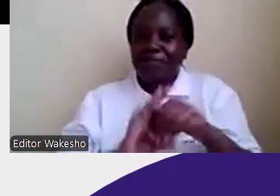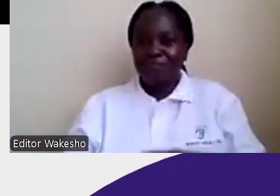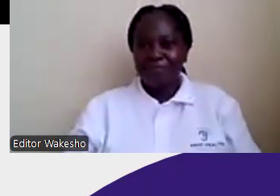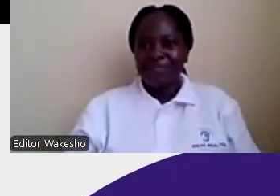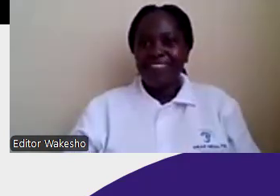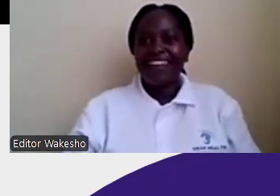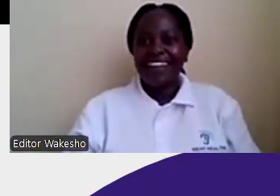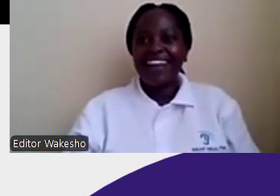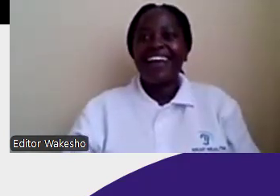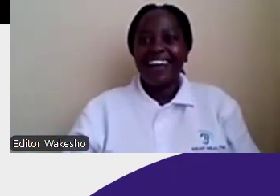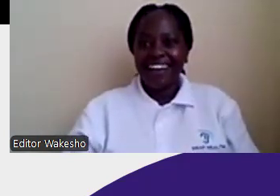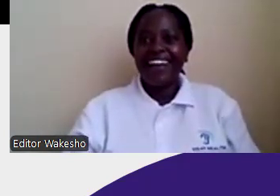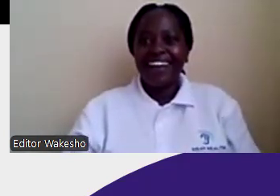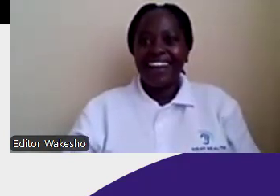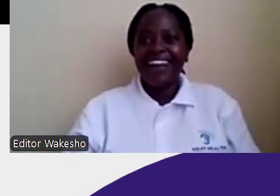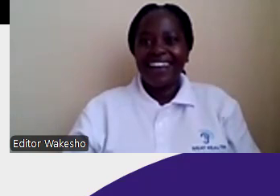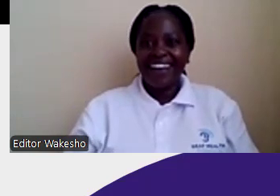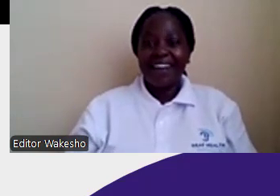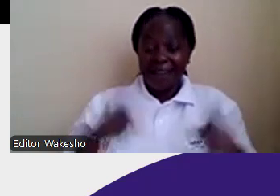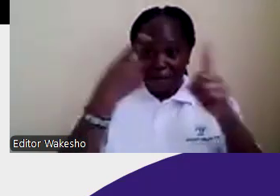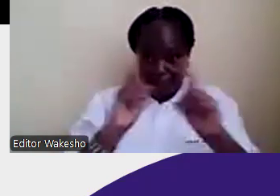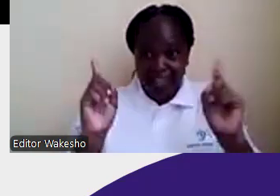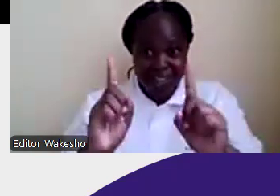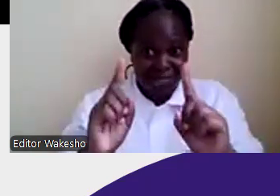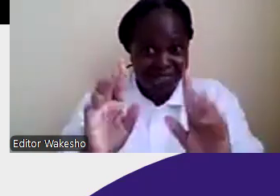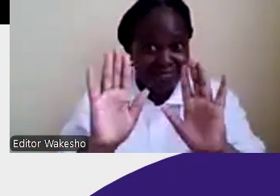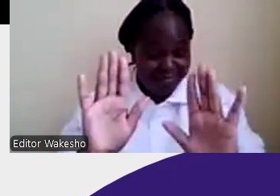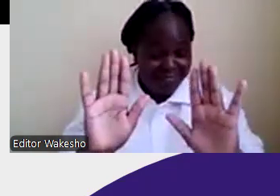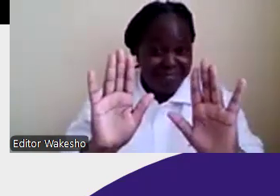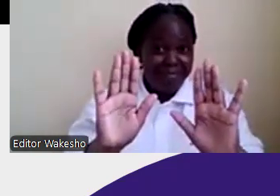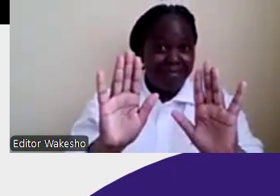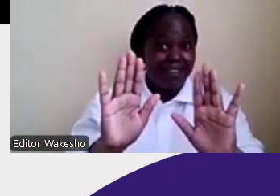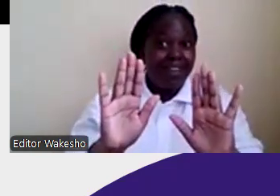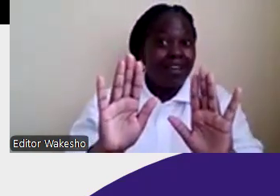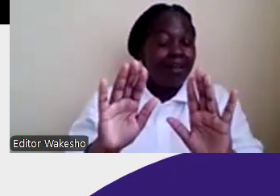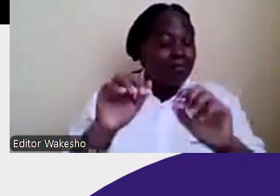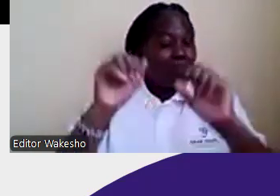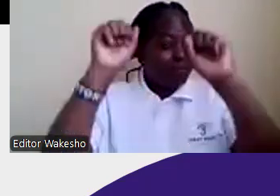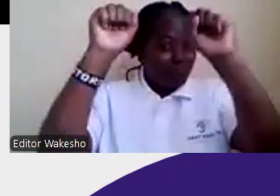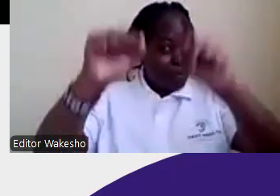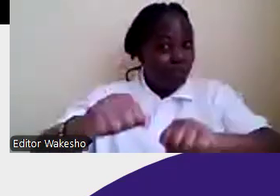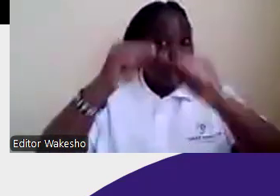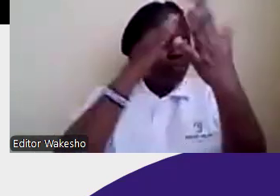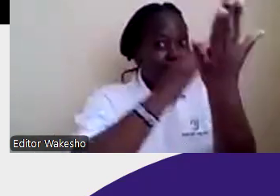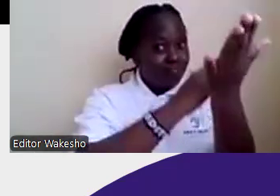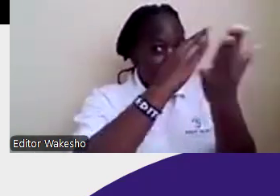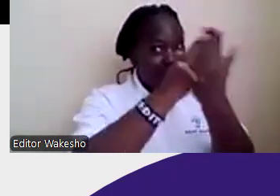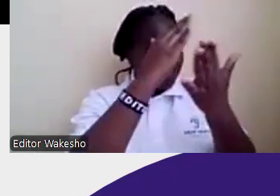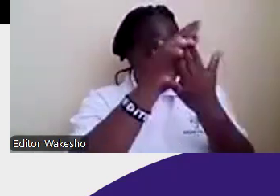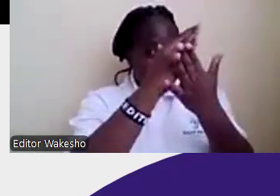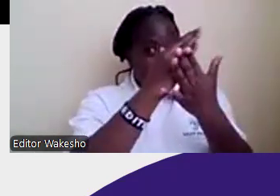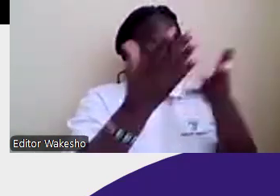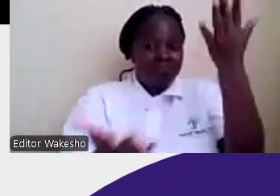think now what you can potentially consider is, can we improve, maybe